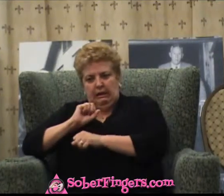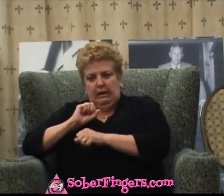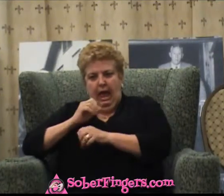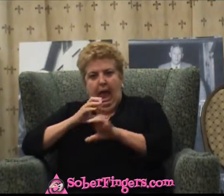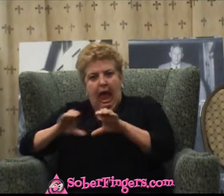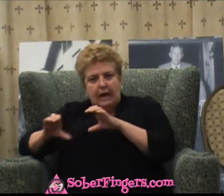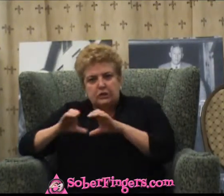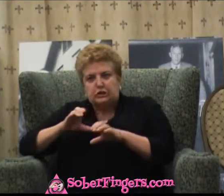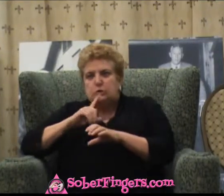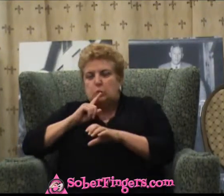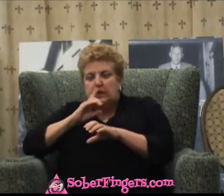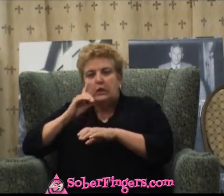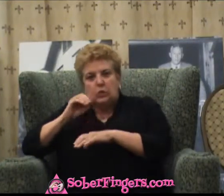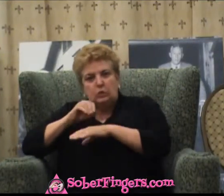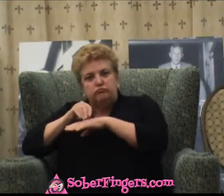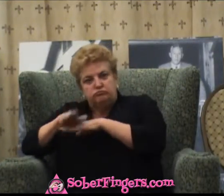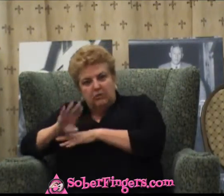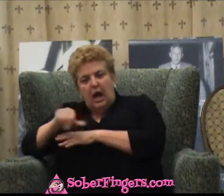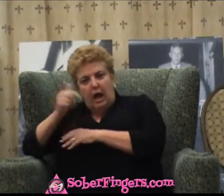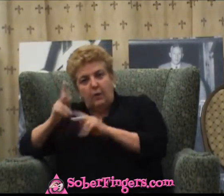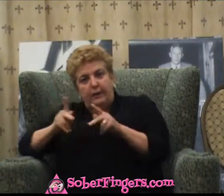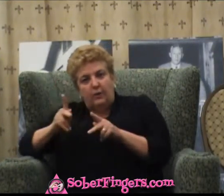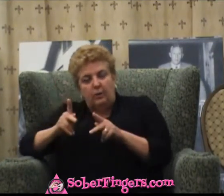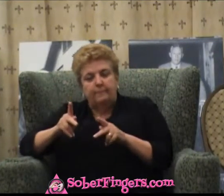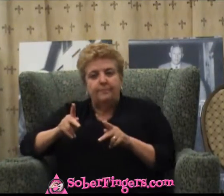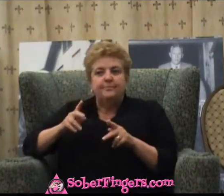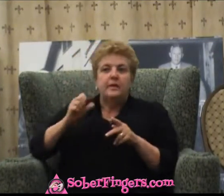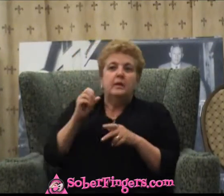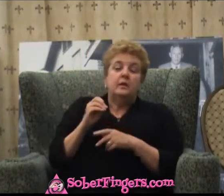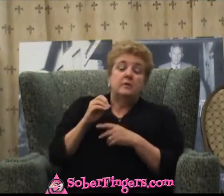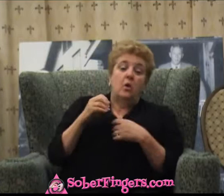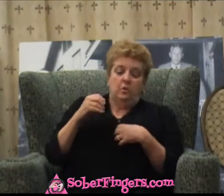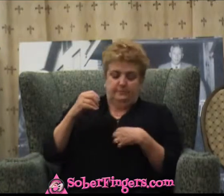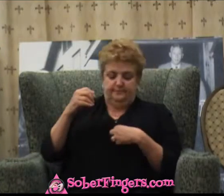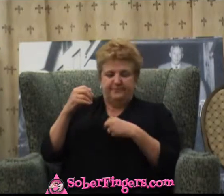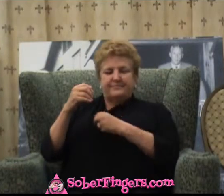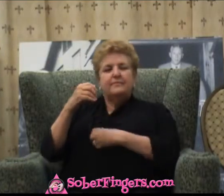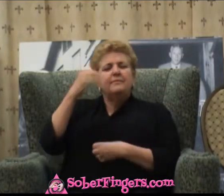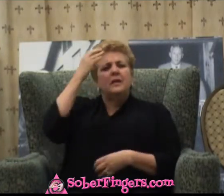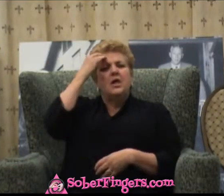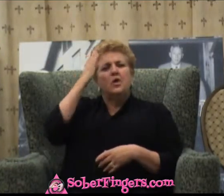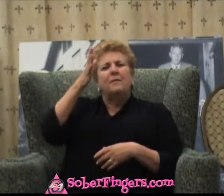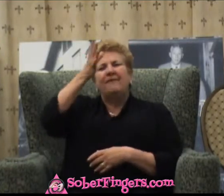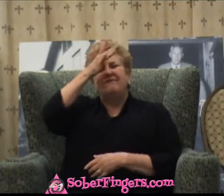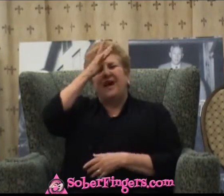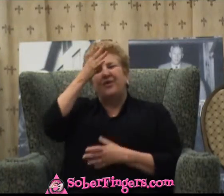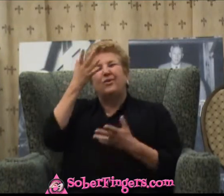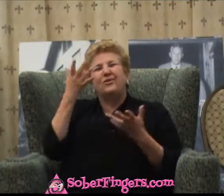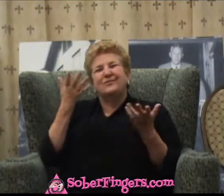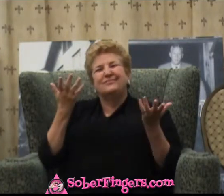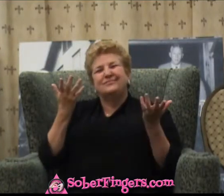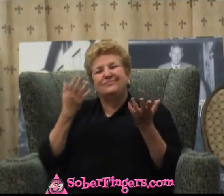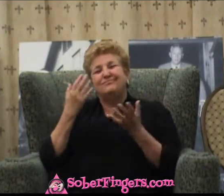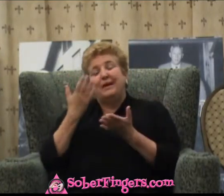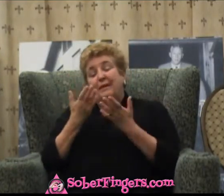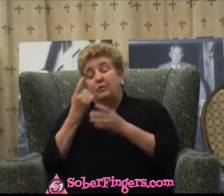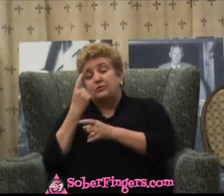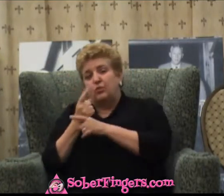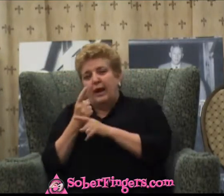around me. So as much as I knew the old man might have a point, it wasn't going to change what I was going to do, and I was probably figured I just got to be a little sneakier about